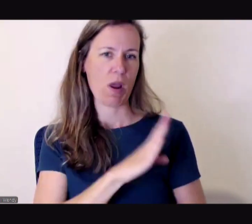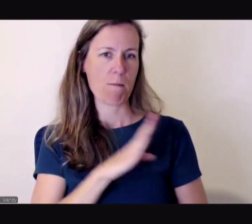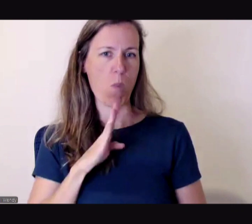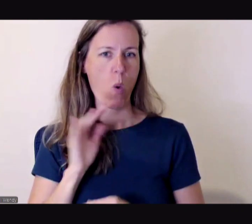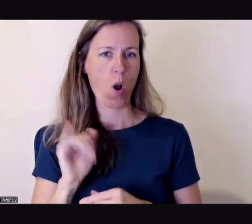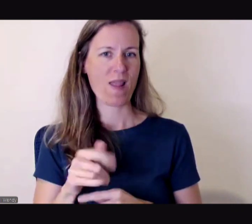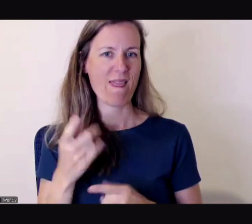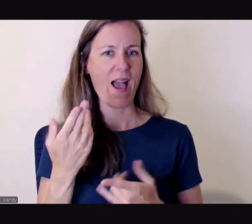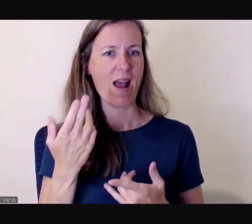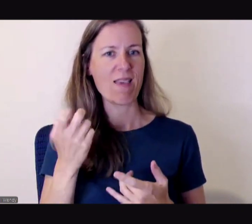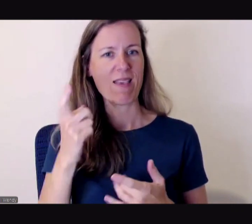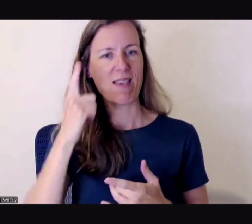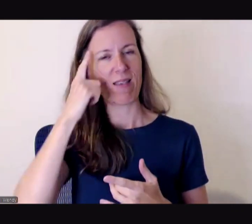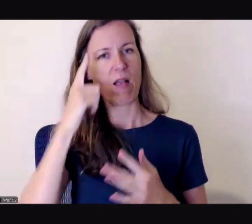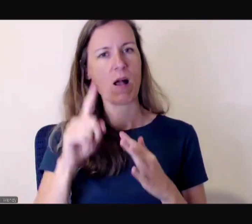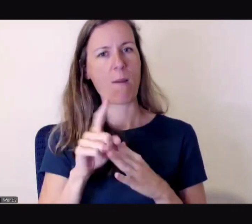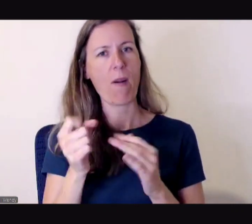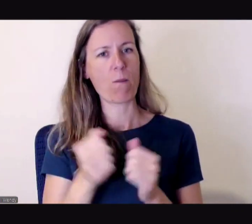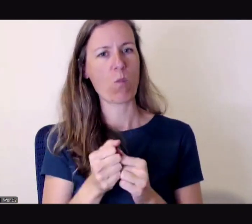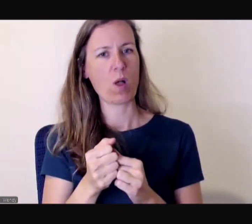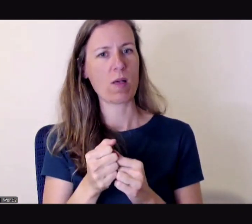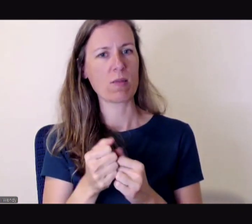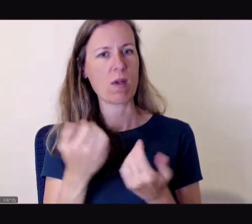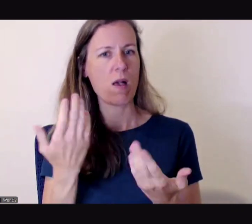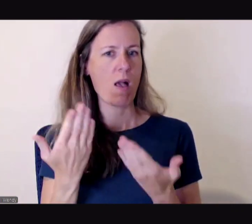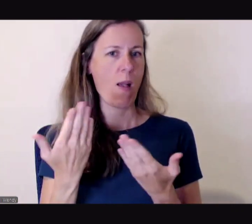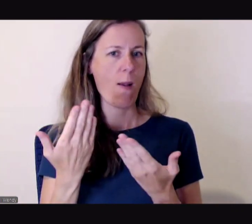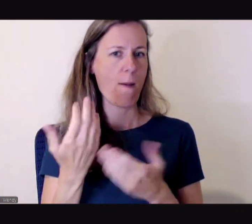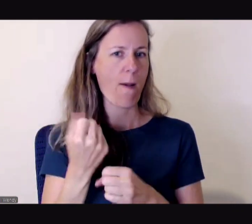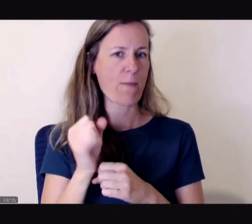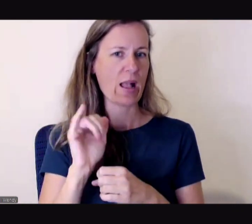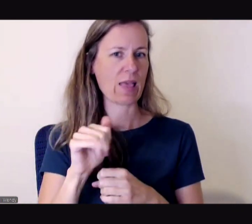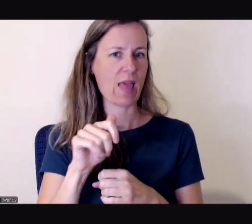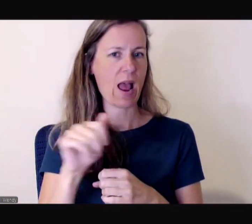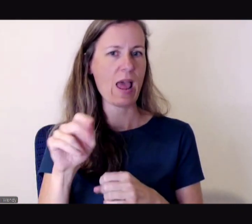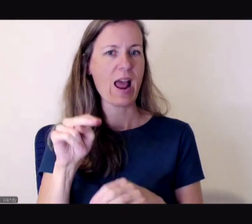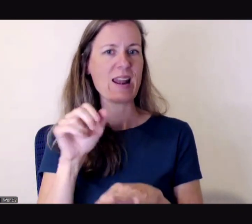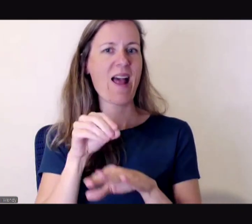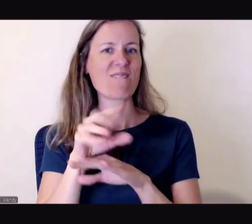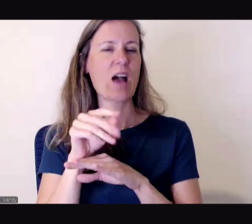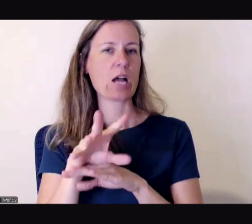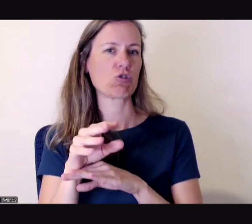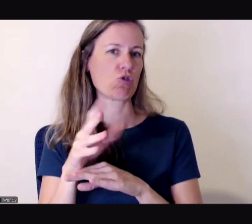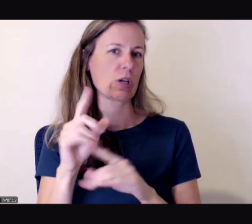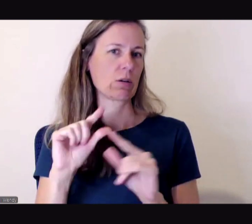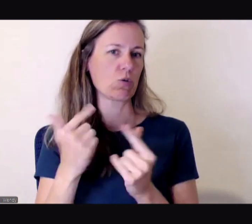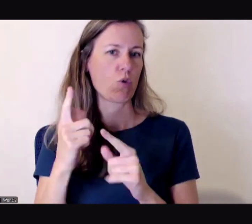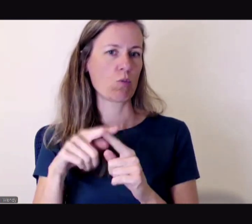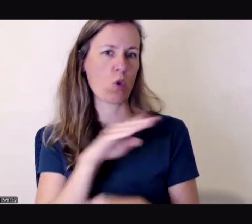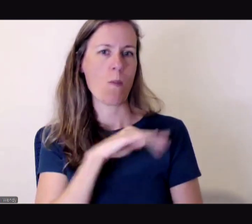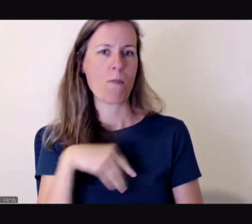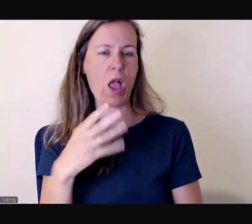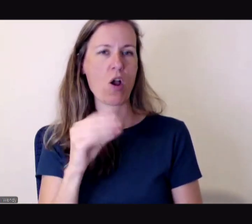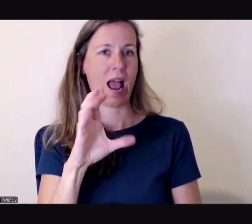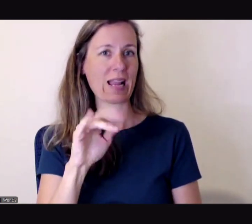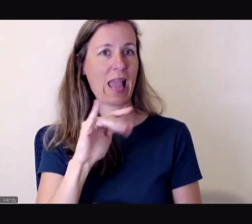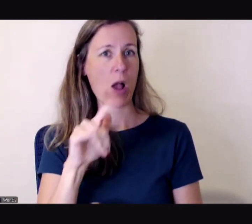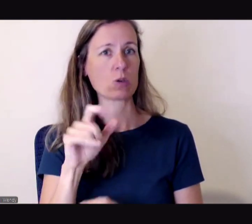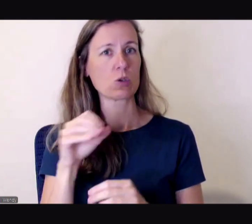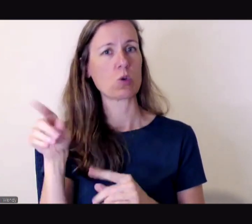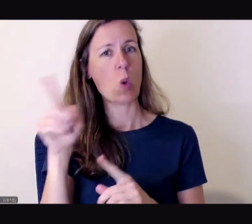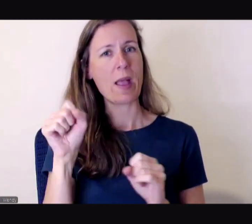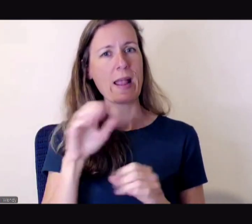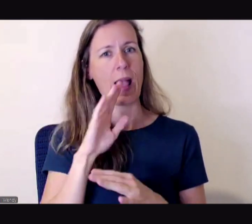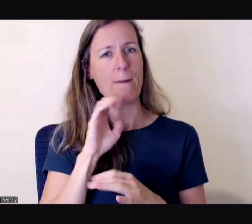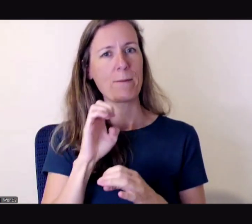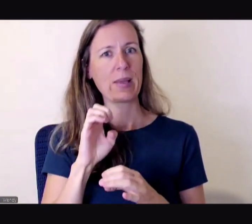and making that an advisory body to the mayor and council so that they could kind of be activated to help all of our organizations